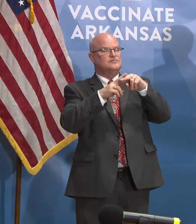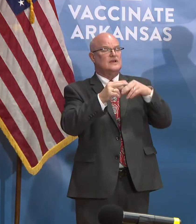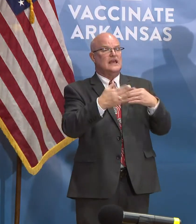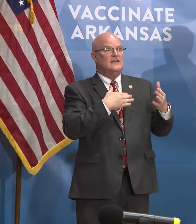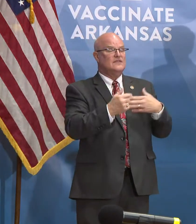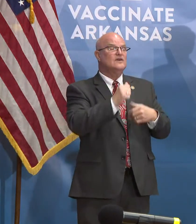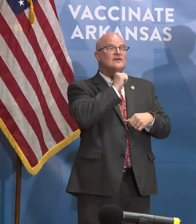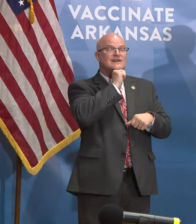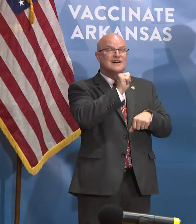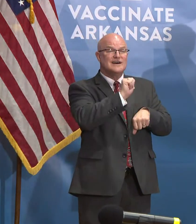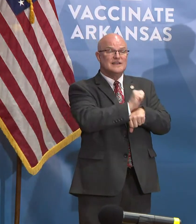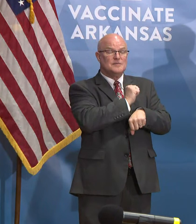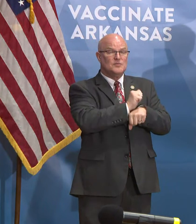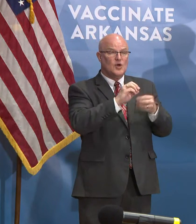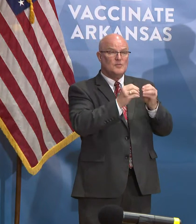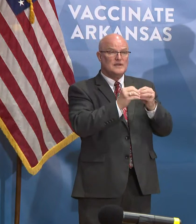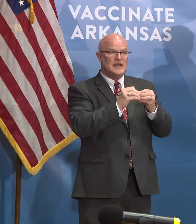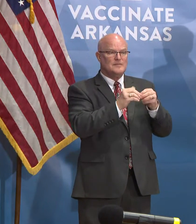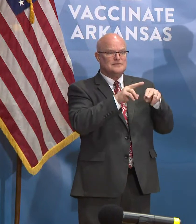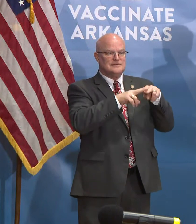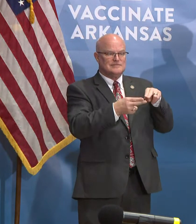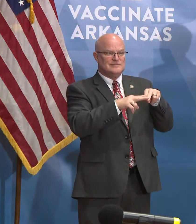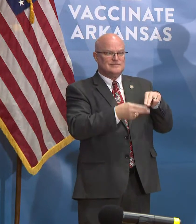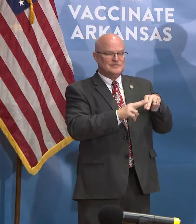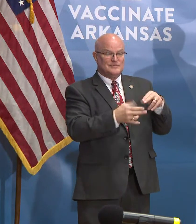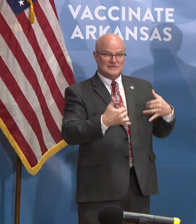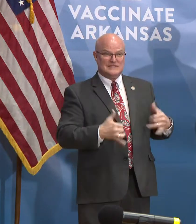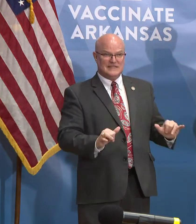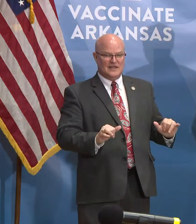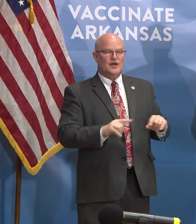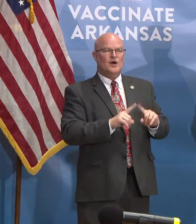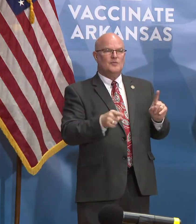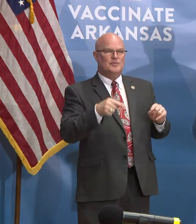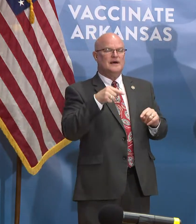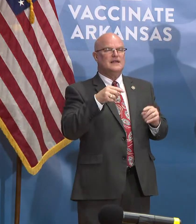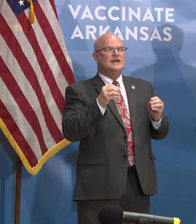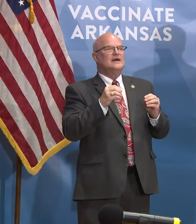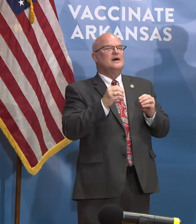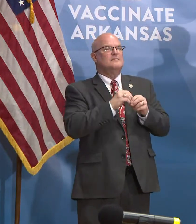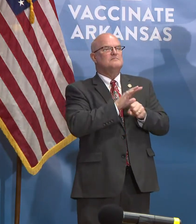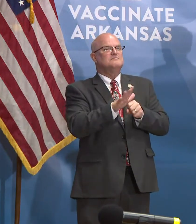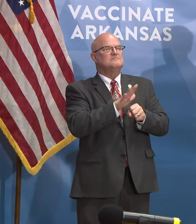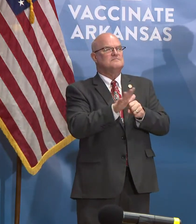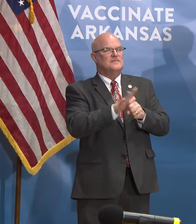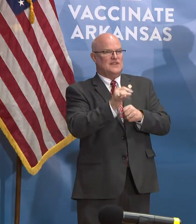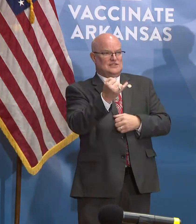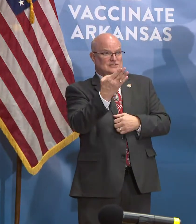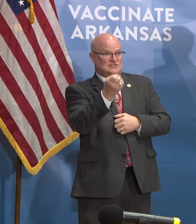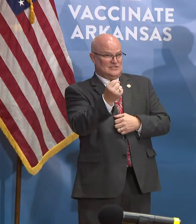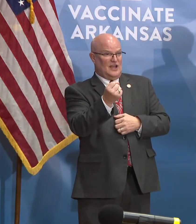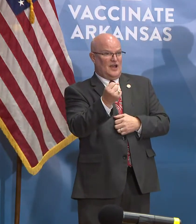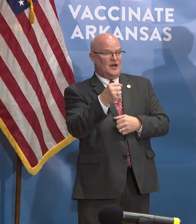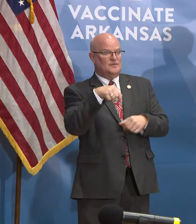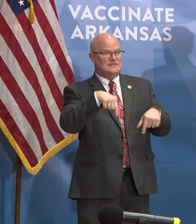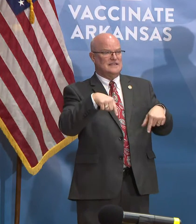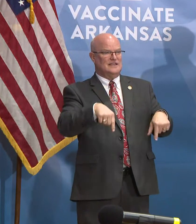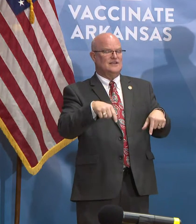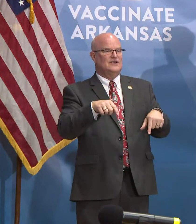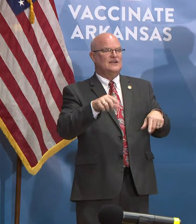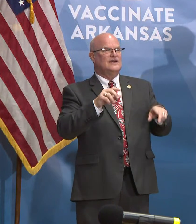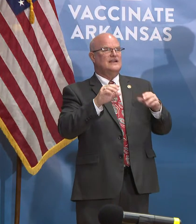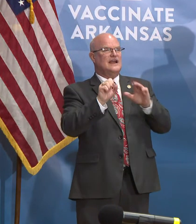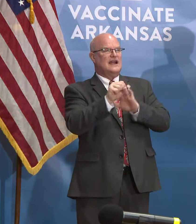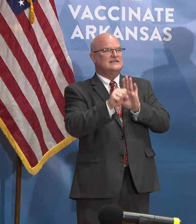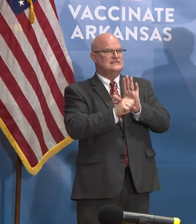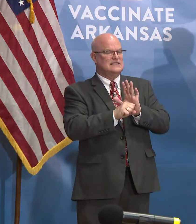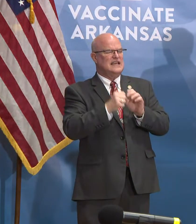our unemployment numbers are continuing to decline, and there are more than ample jobs in our society